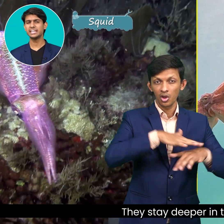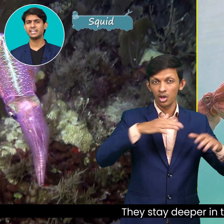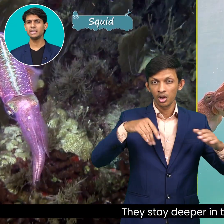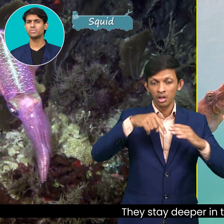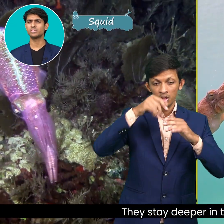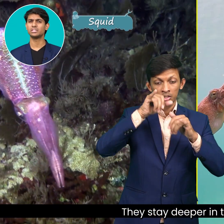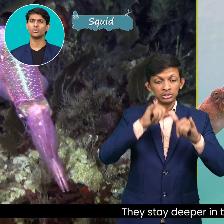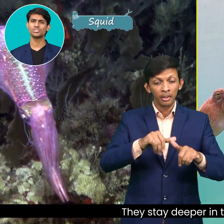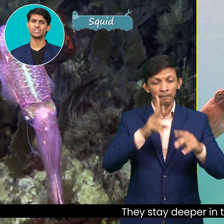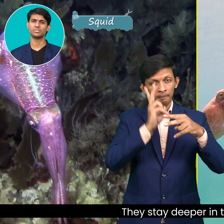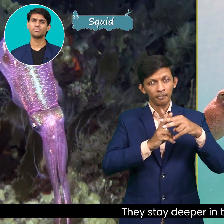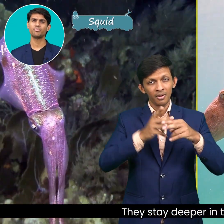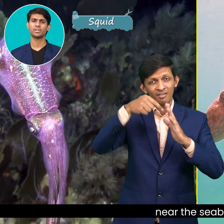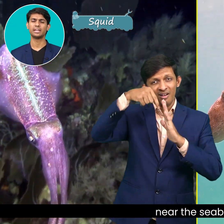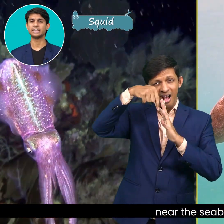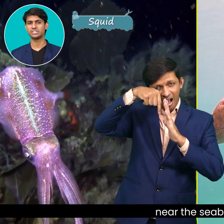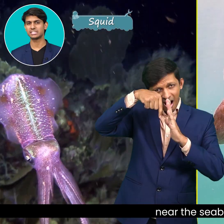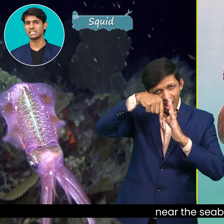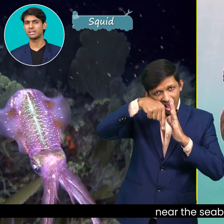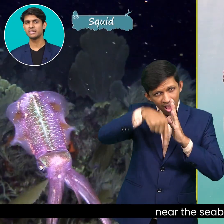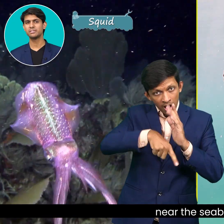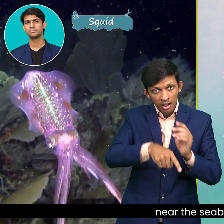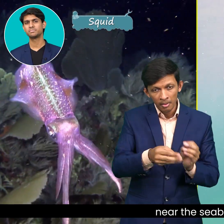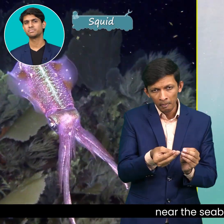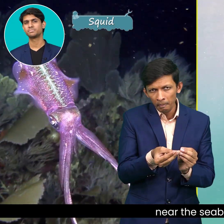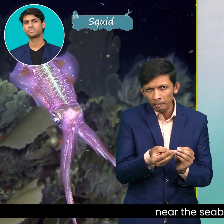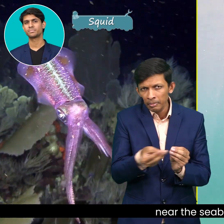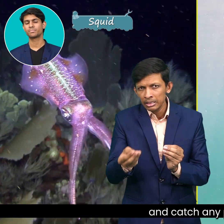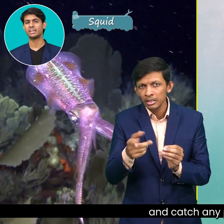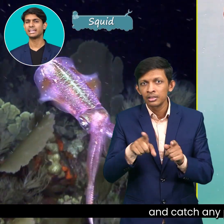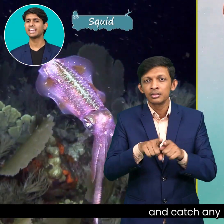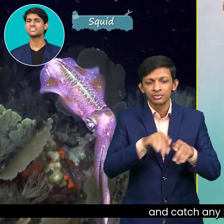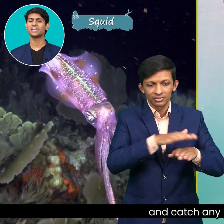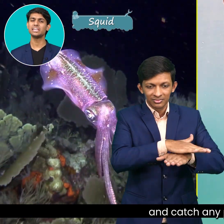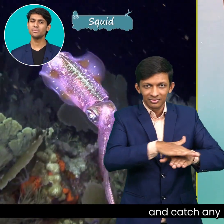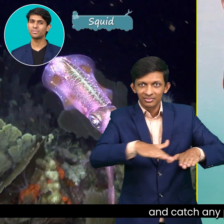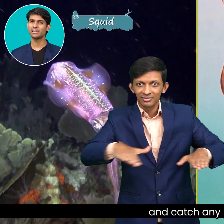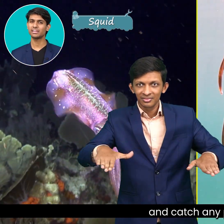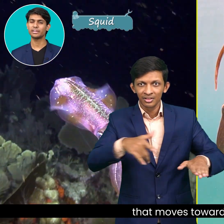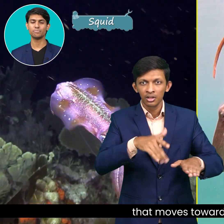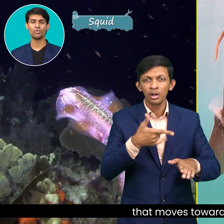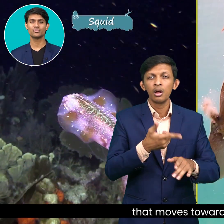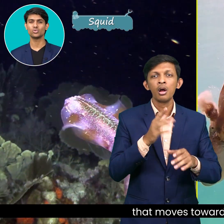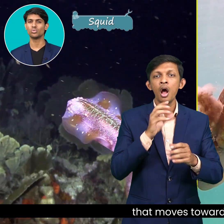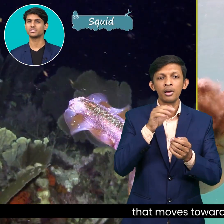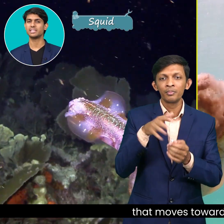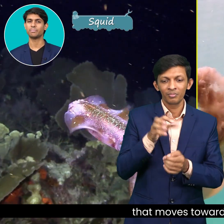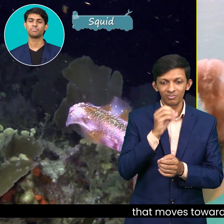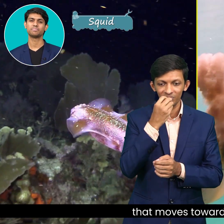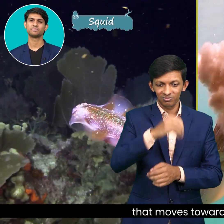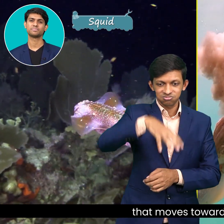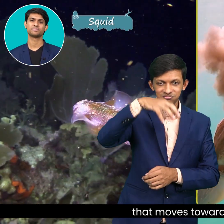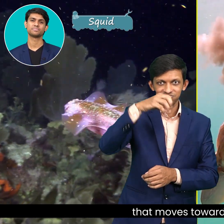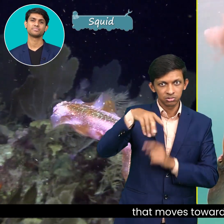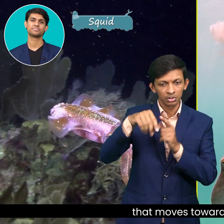They stay deeper in the ocean near the seabed and catch any prey that moves towards